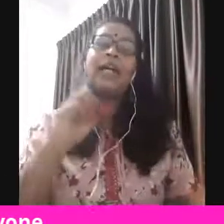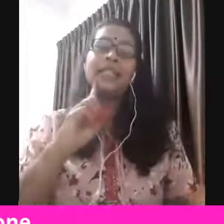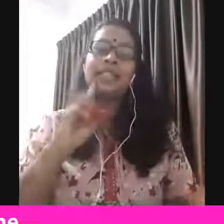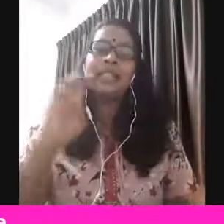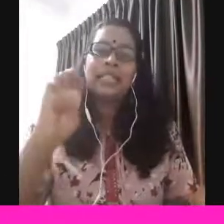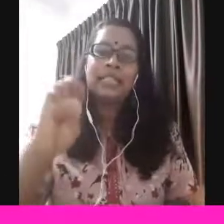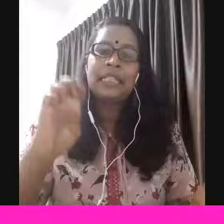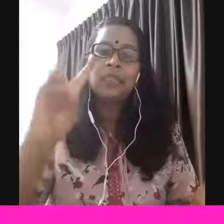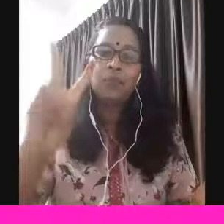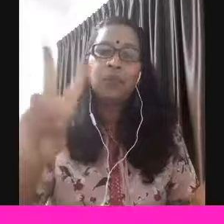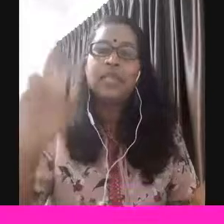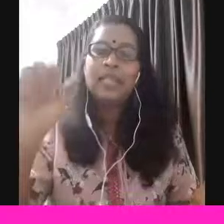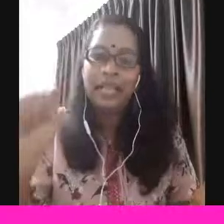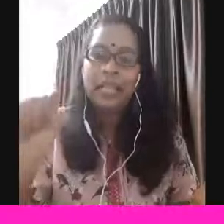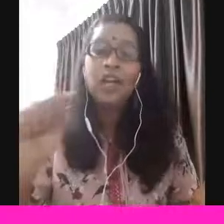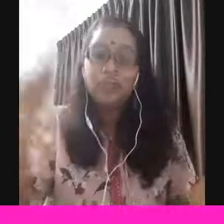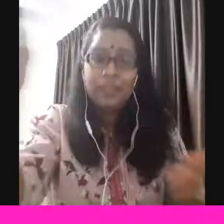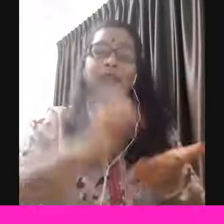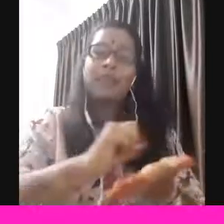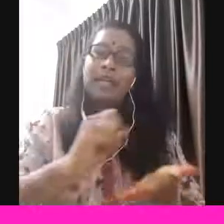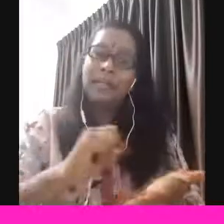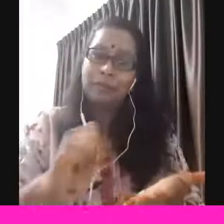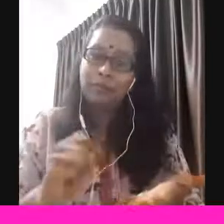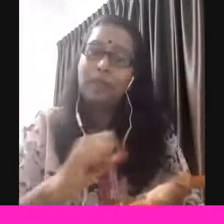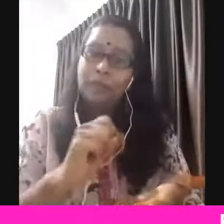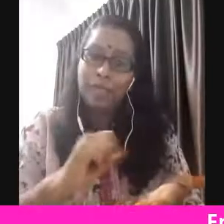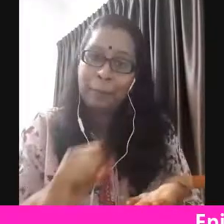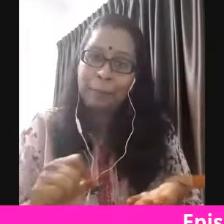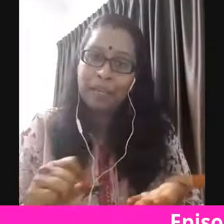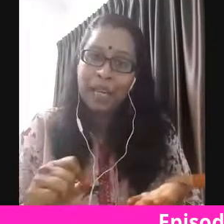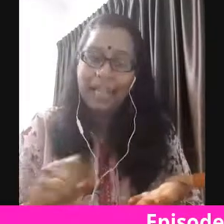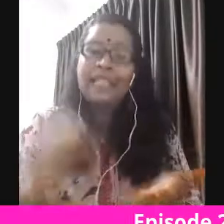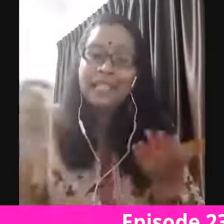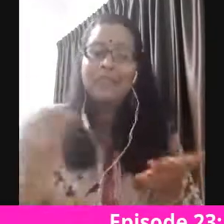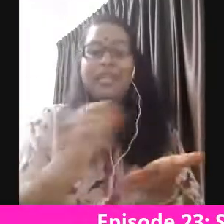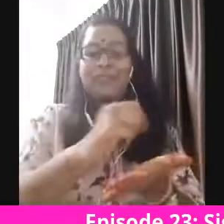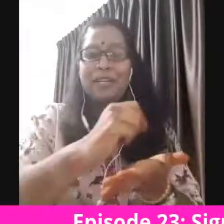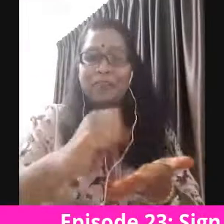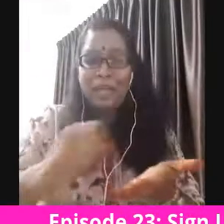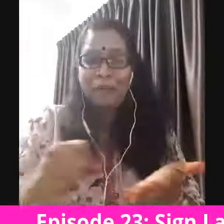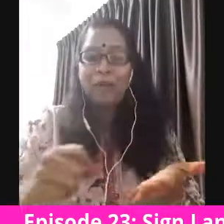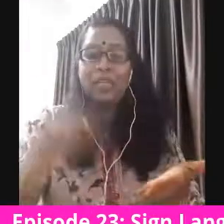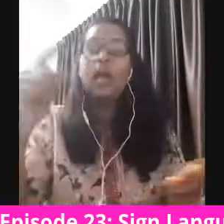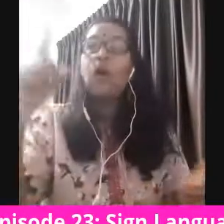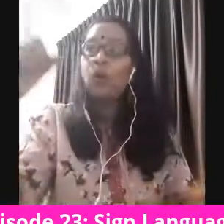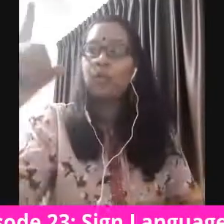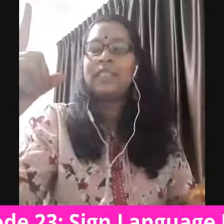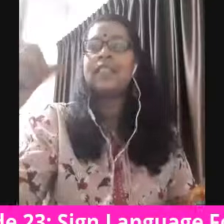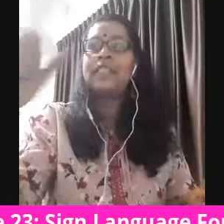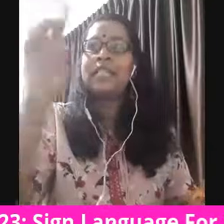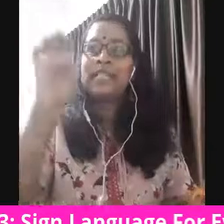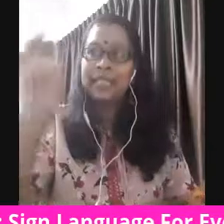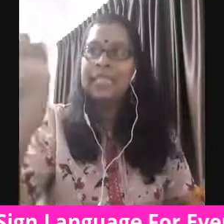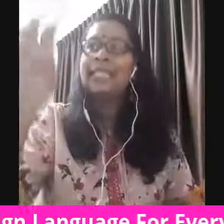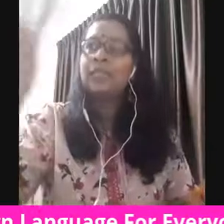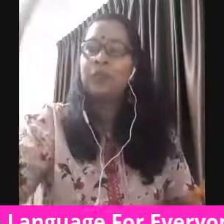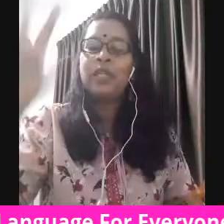Deva, Deva, we can write for them. At least we Mhm. can write for them, okay, oh, this